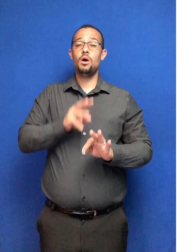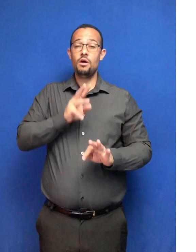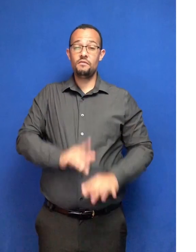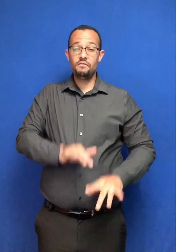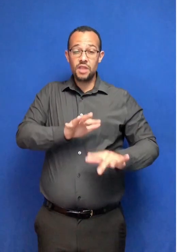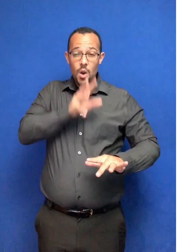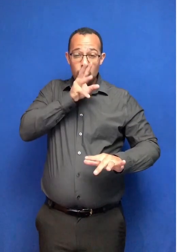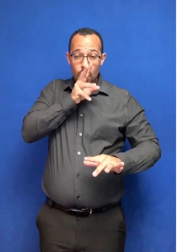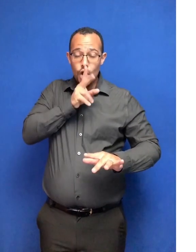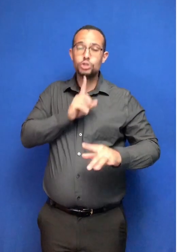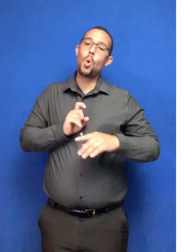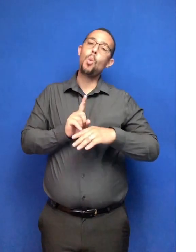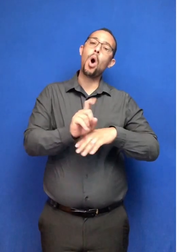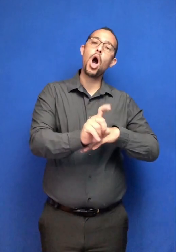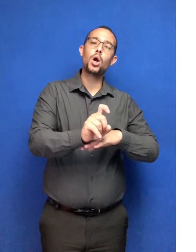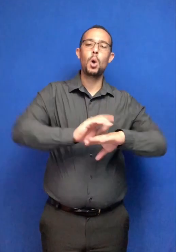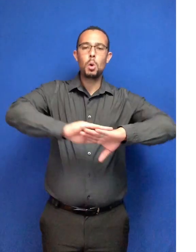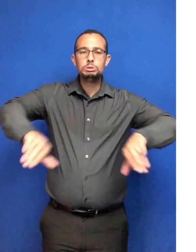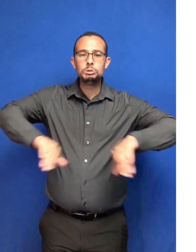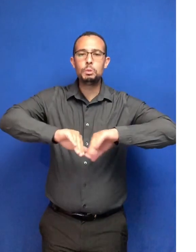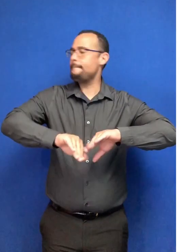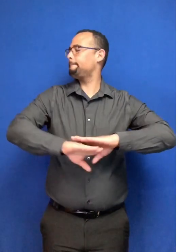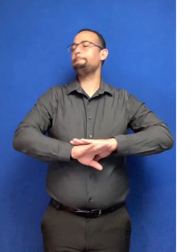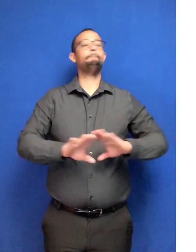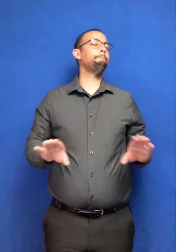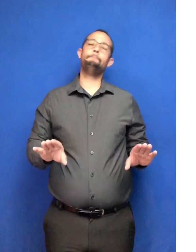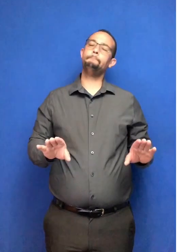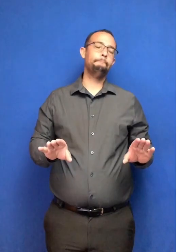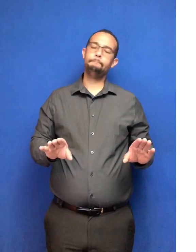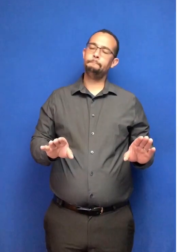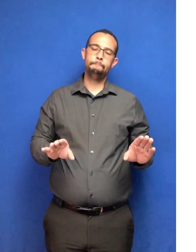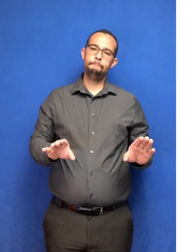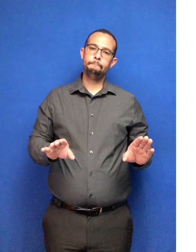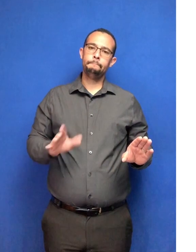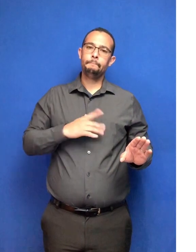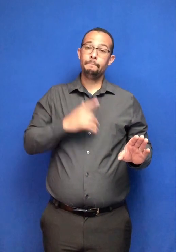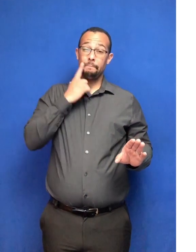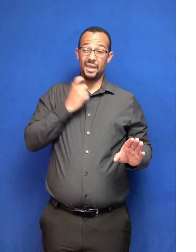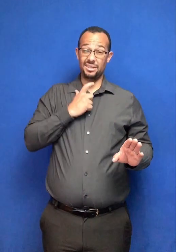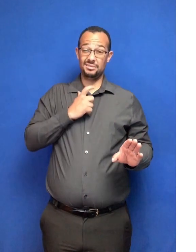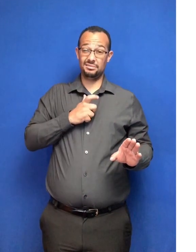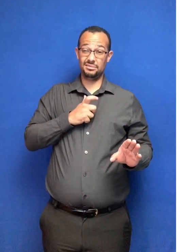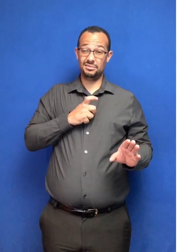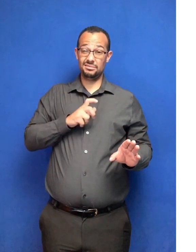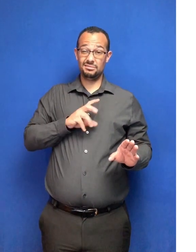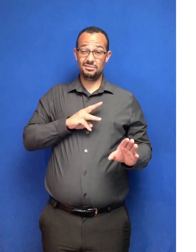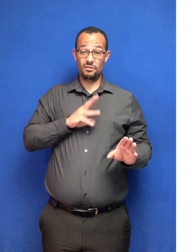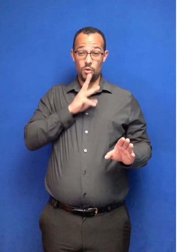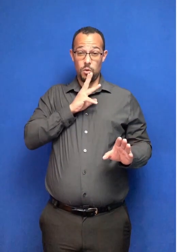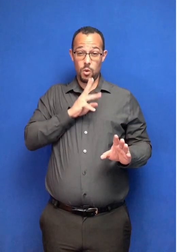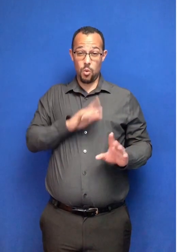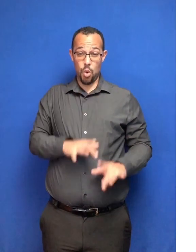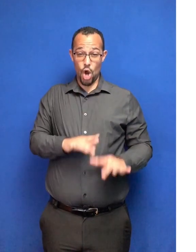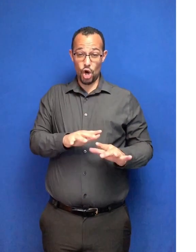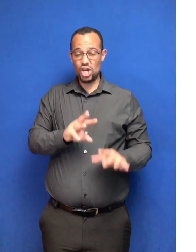Only 6 inches of water, fast-moving water, is needed to actually knock you down.